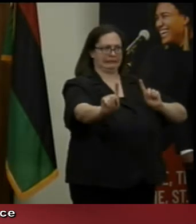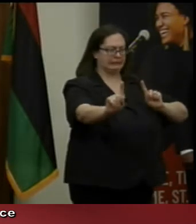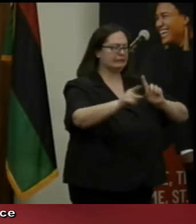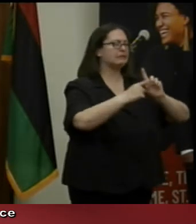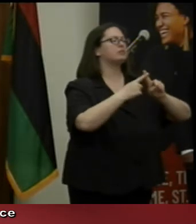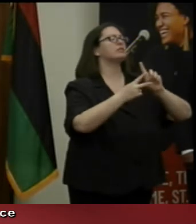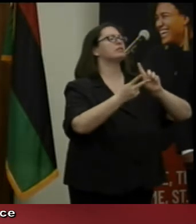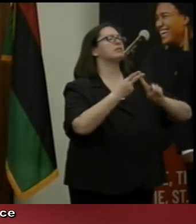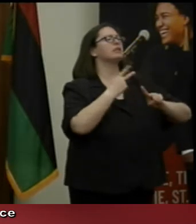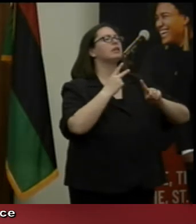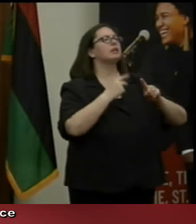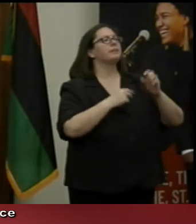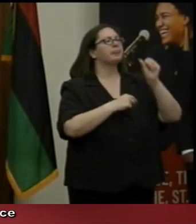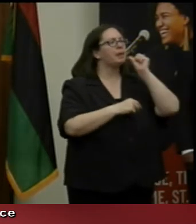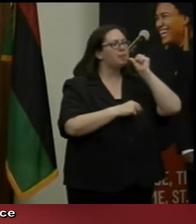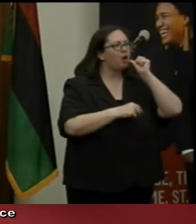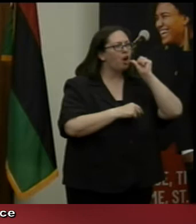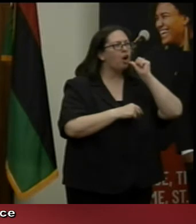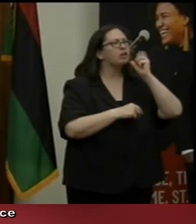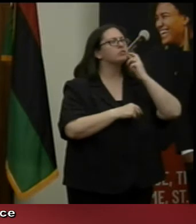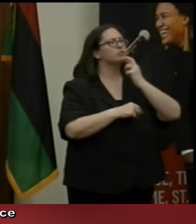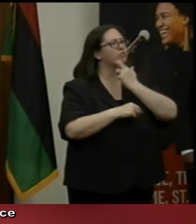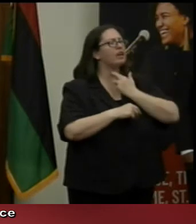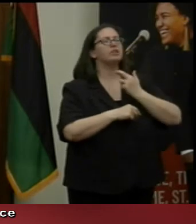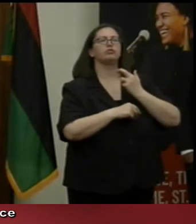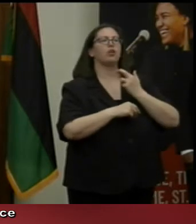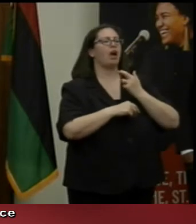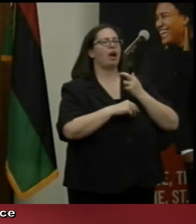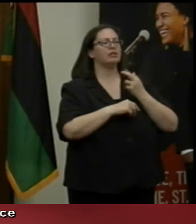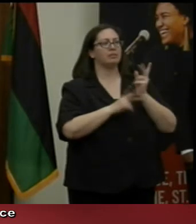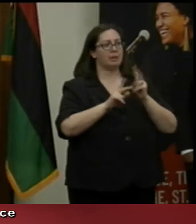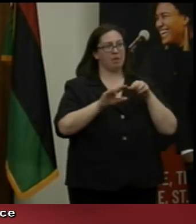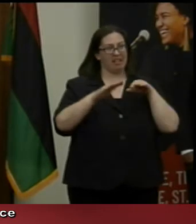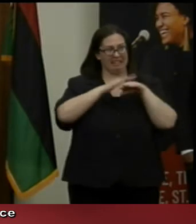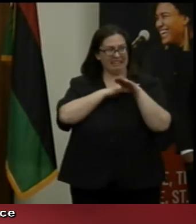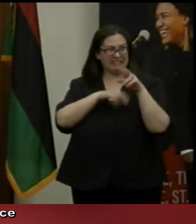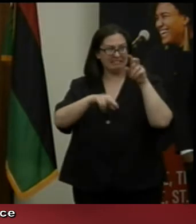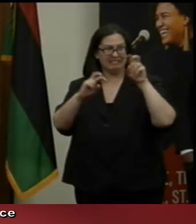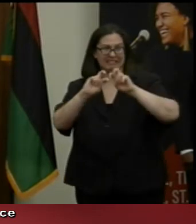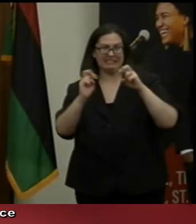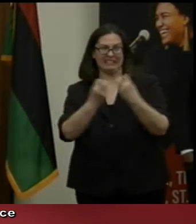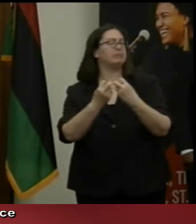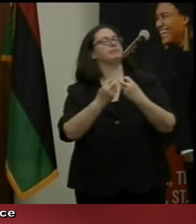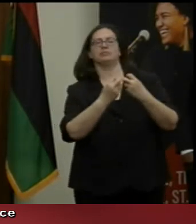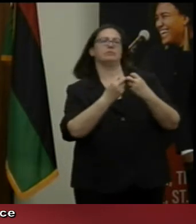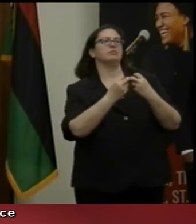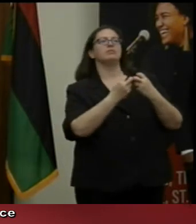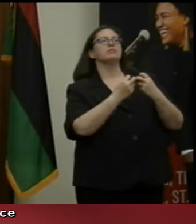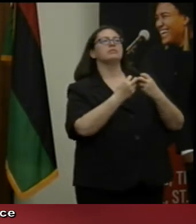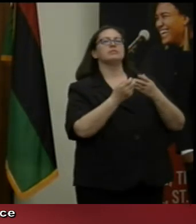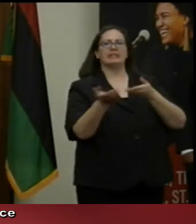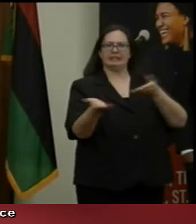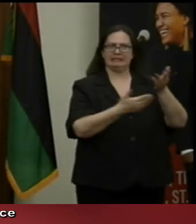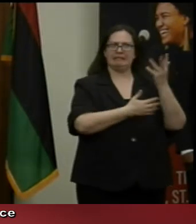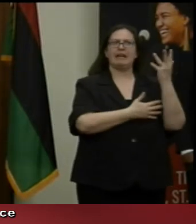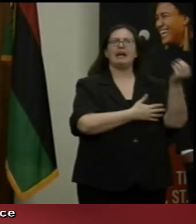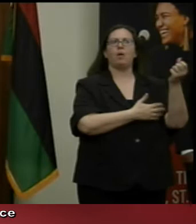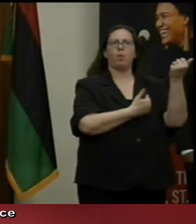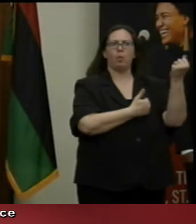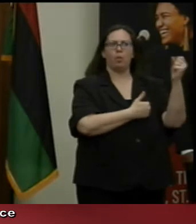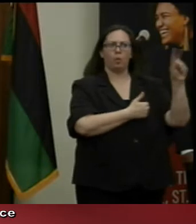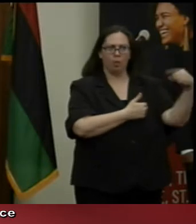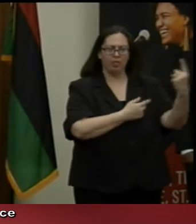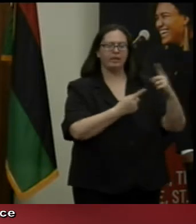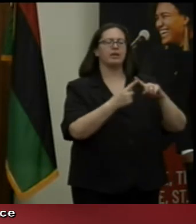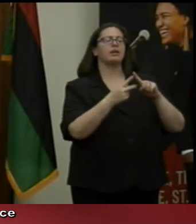restaurants to carry out or take out only. We've limited the size of any gathering to 10 people.